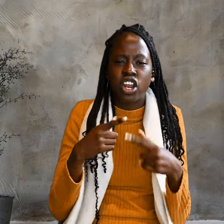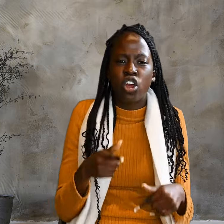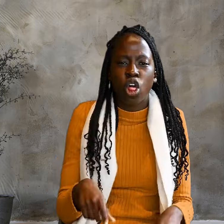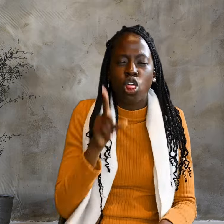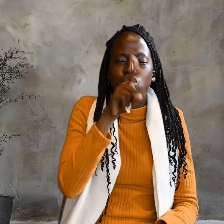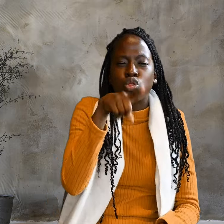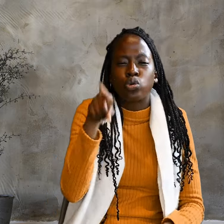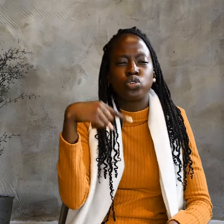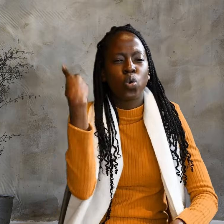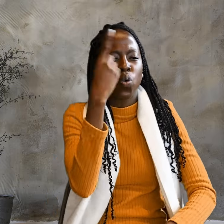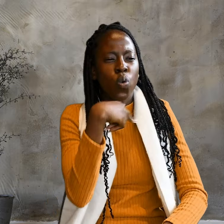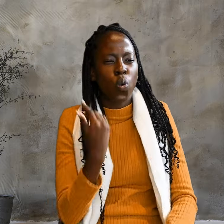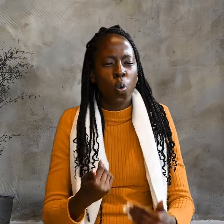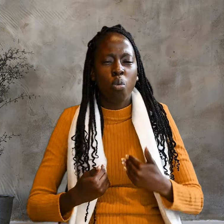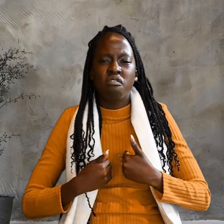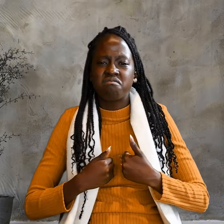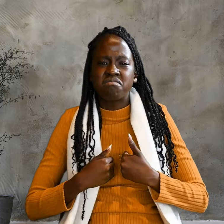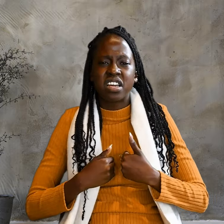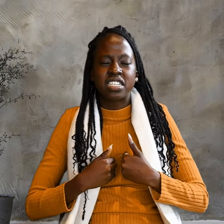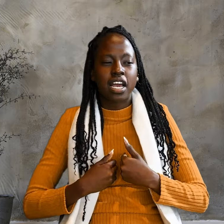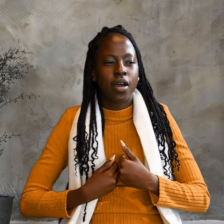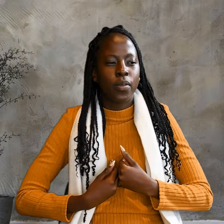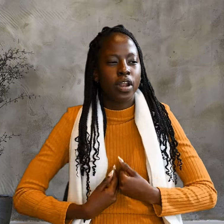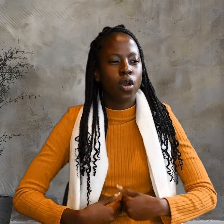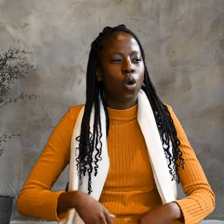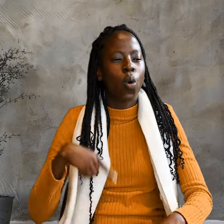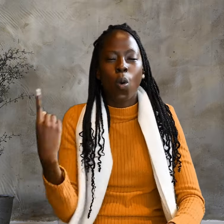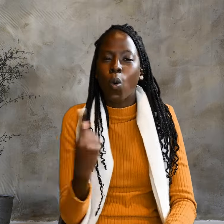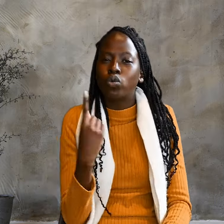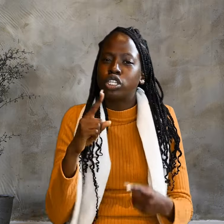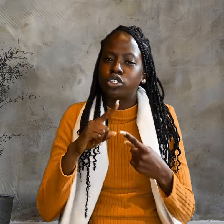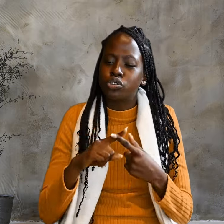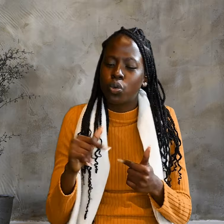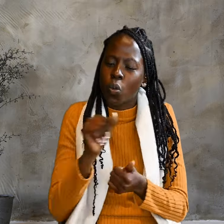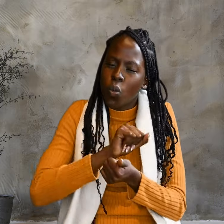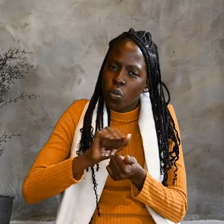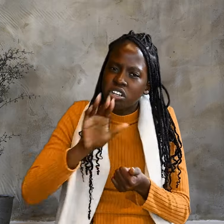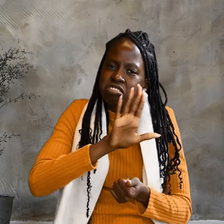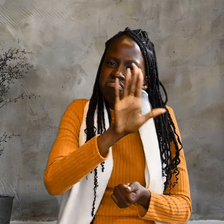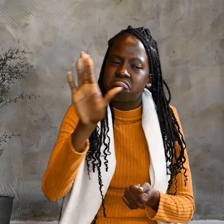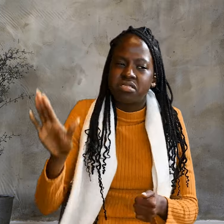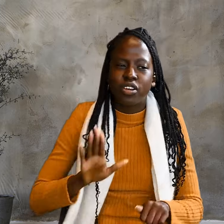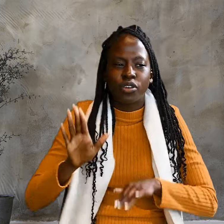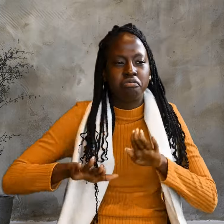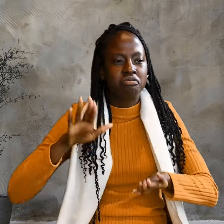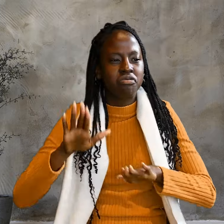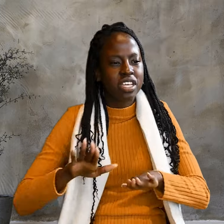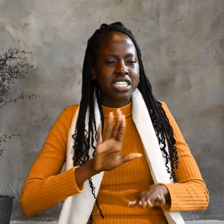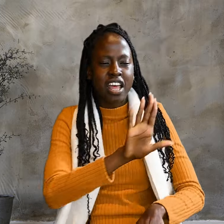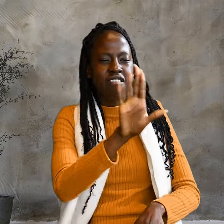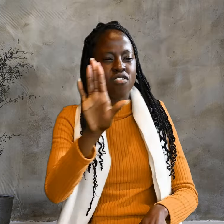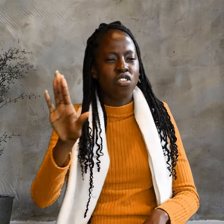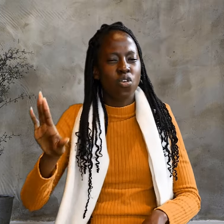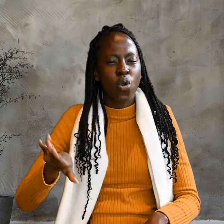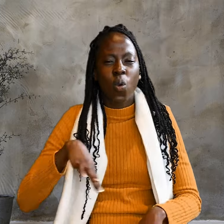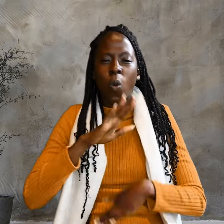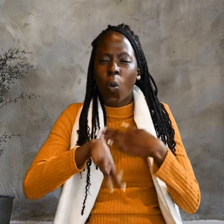"Those who have had a bath need only to wash their feet. Their whole body is